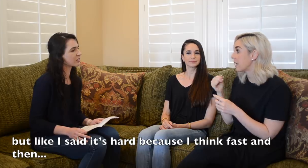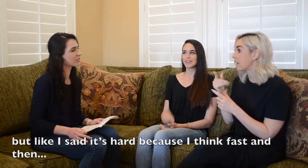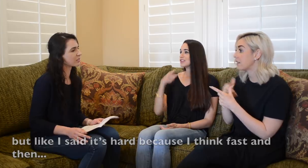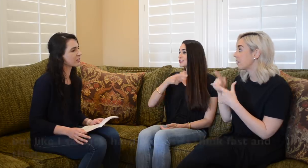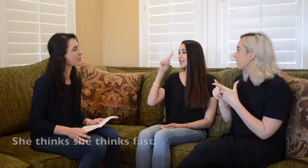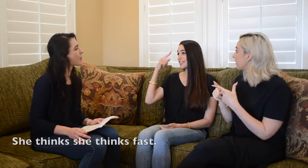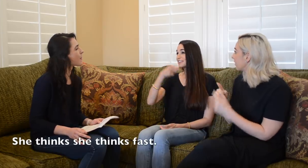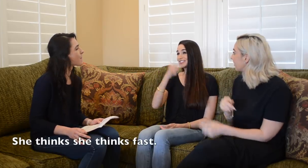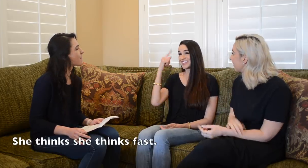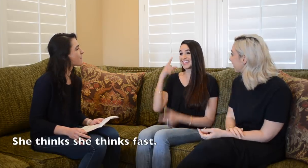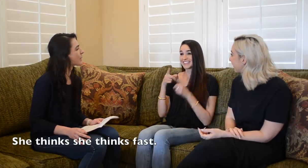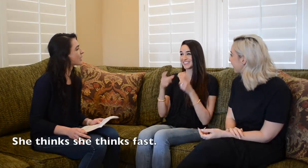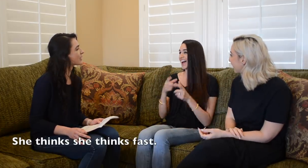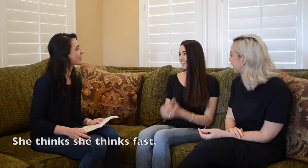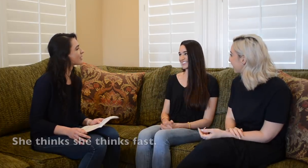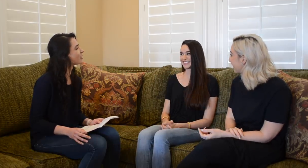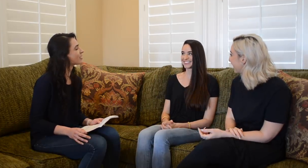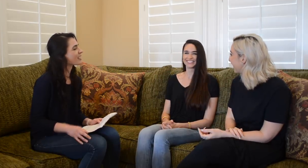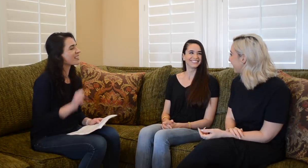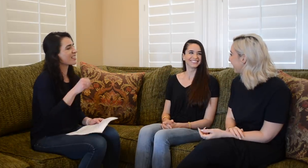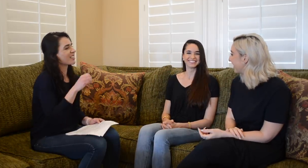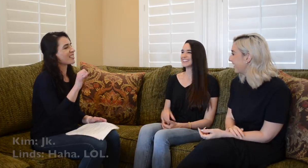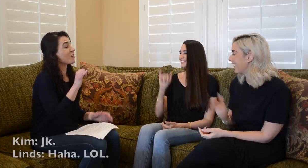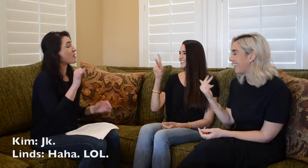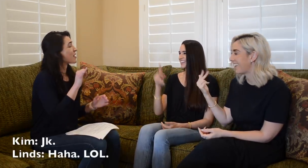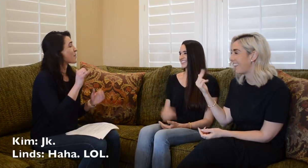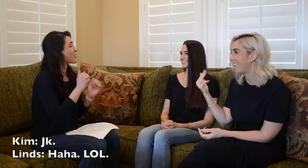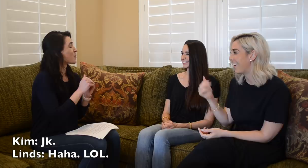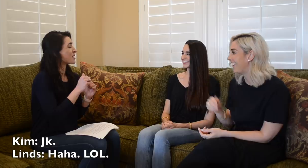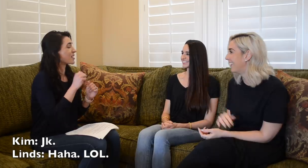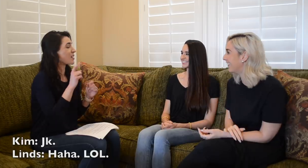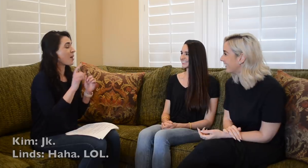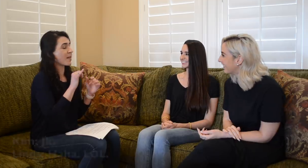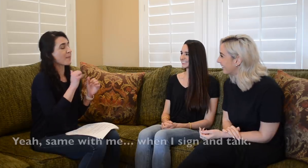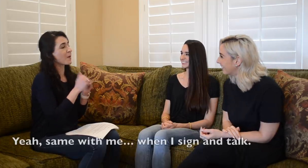and... She thinks fast. Just kidding. LOL.